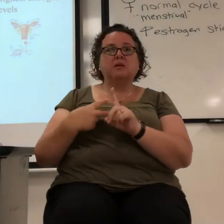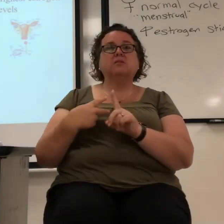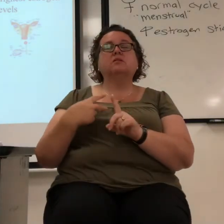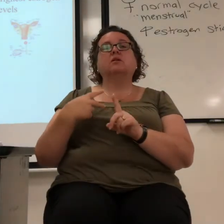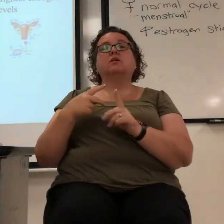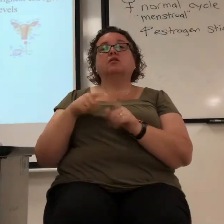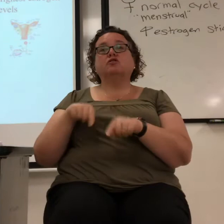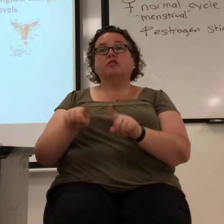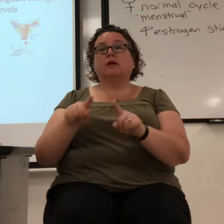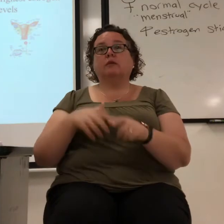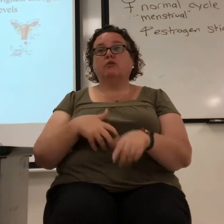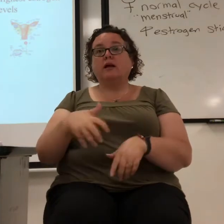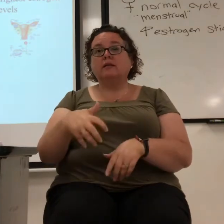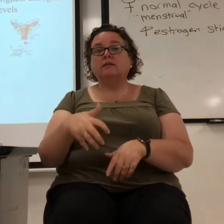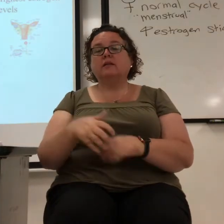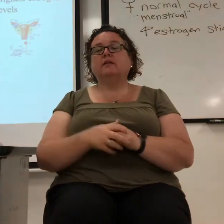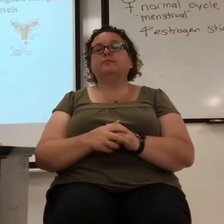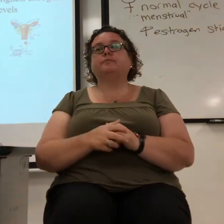pregnancy.